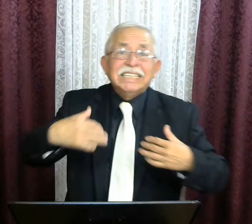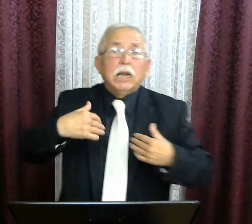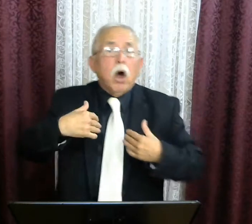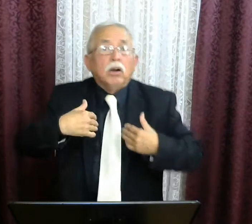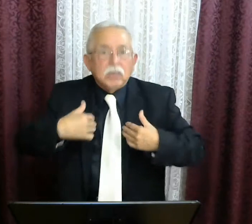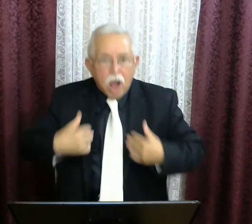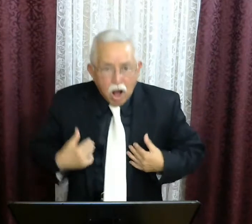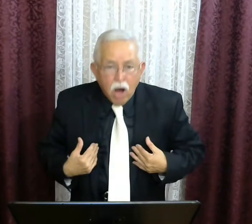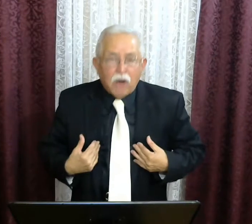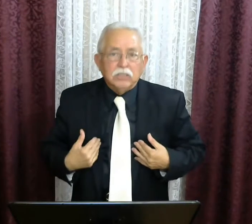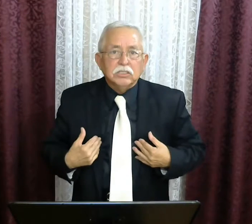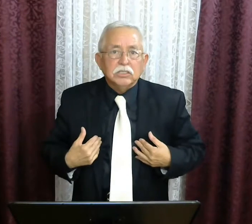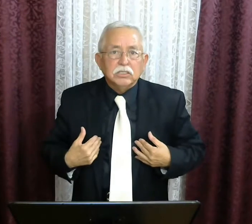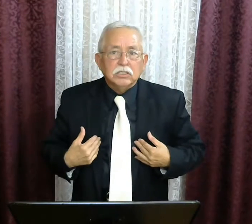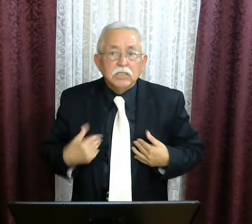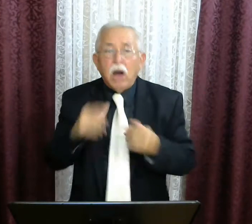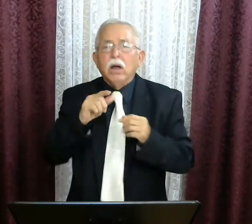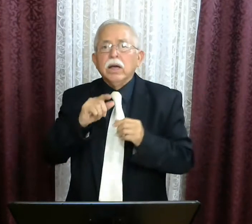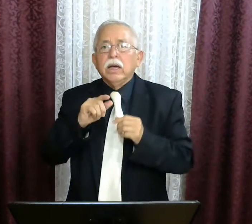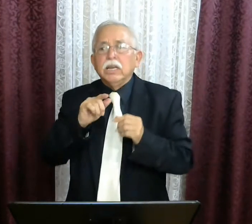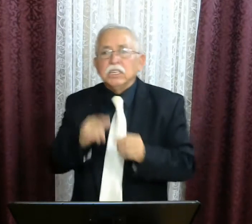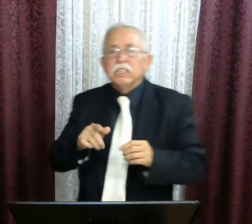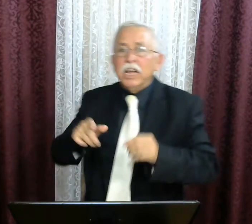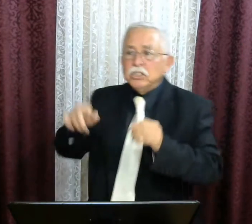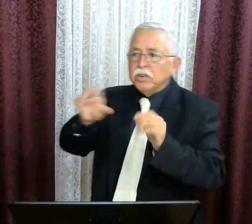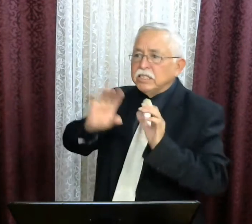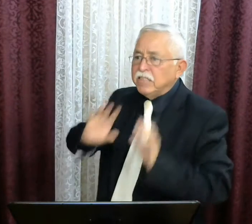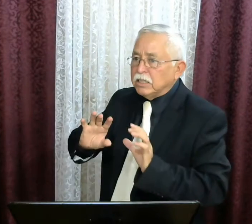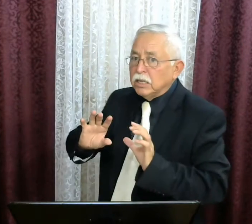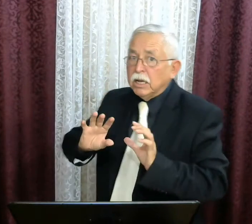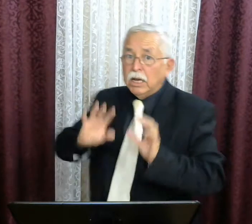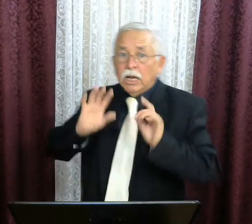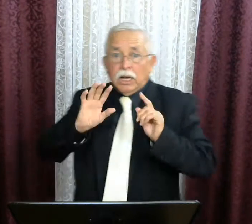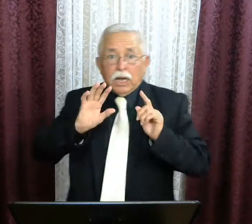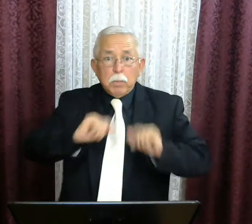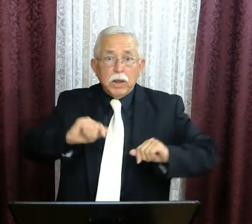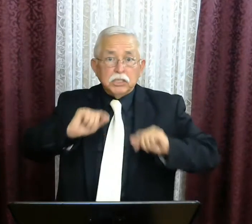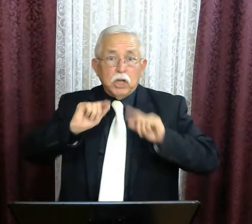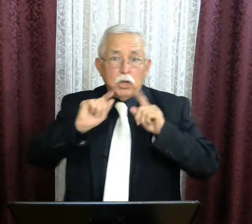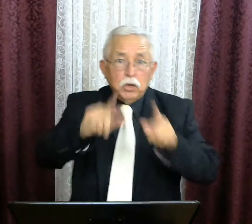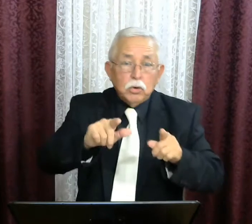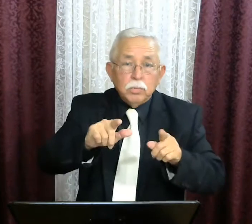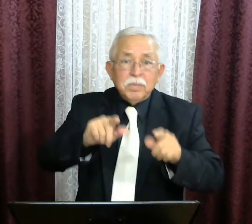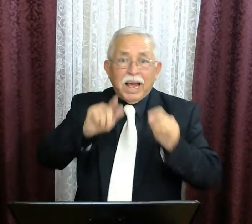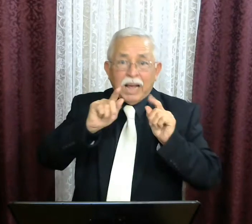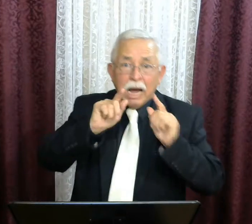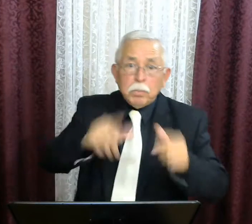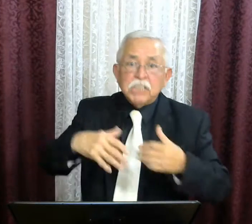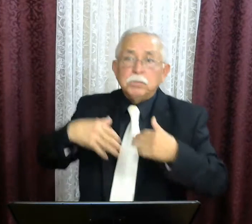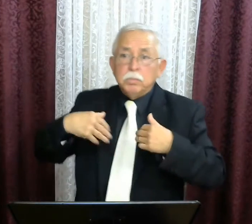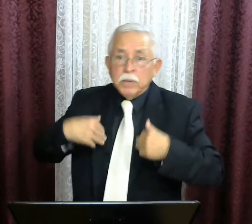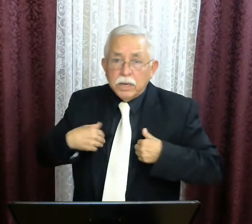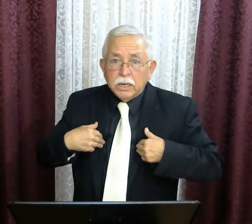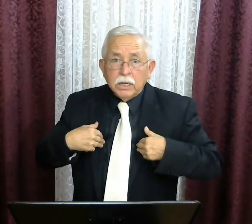on us. No. His intention is this: God bless you, God bless me, and